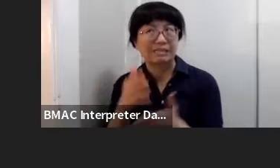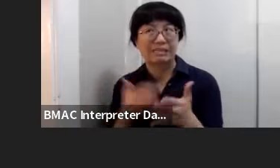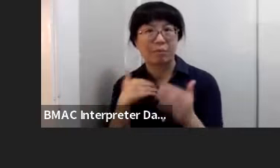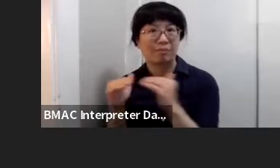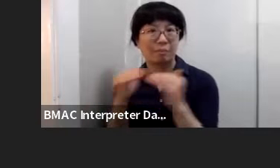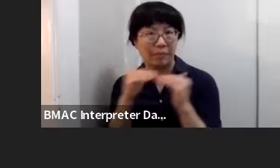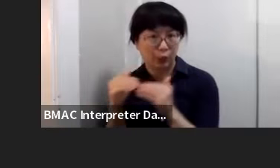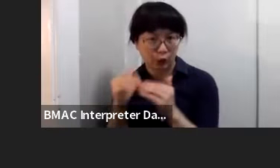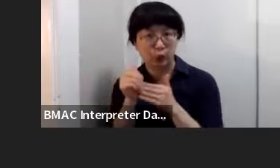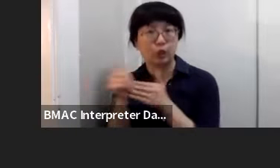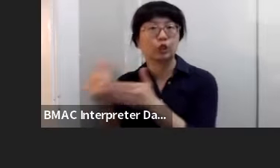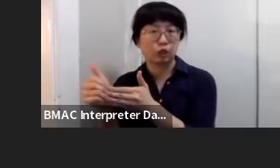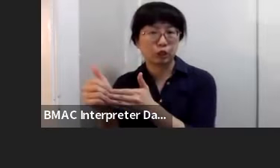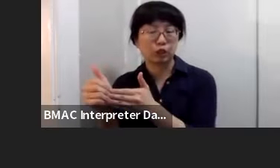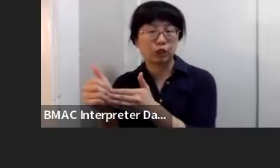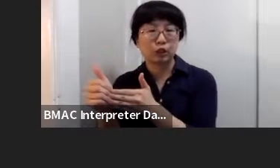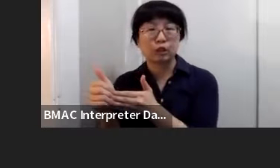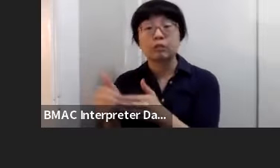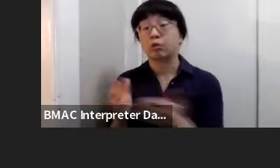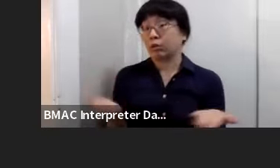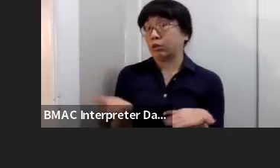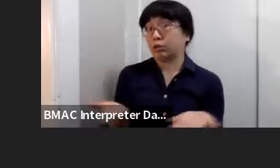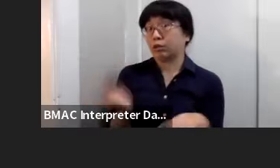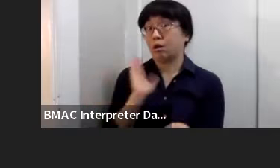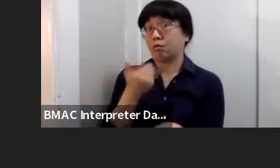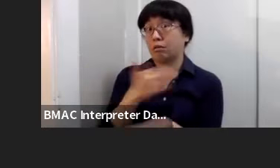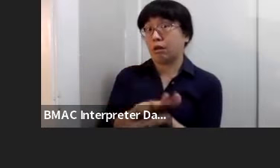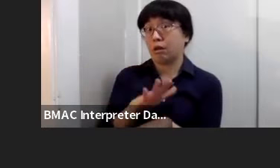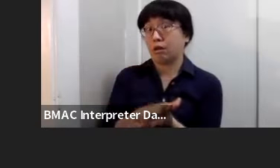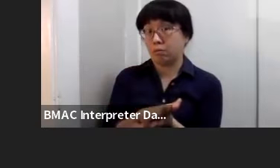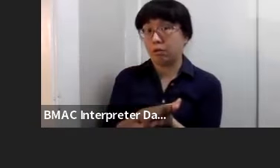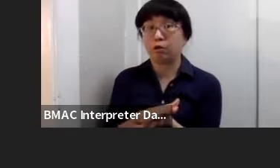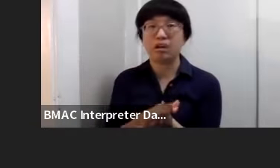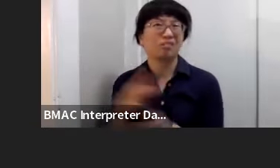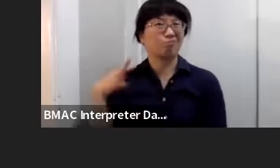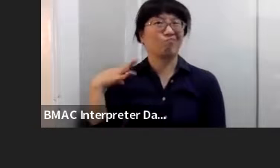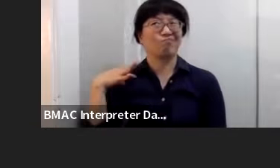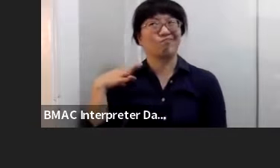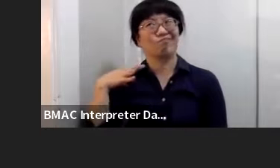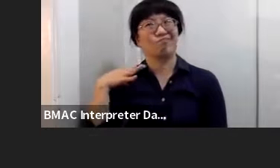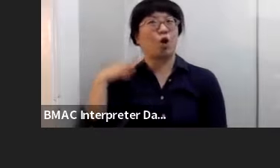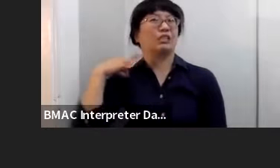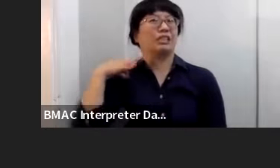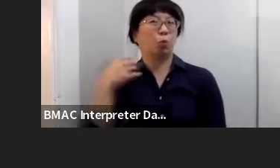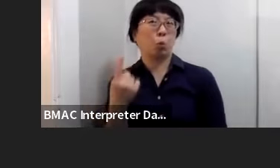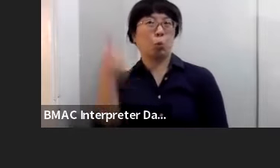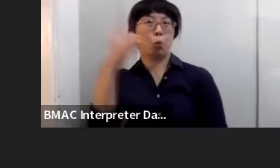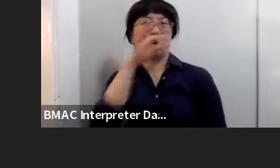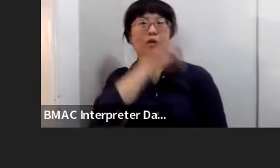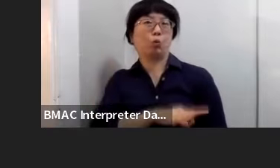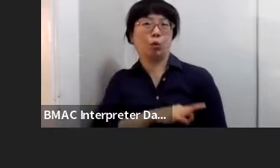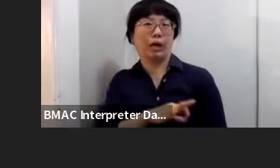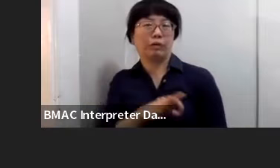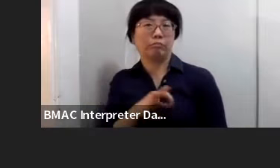already succeeded in the course. On our campus, the sessions are provided as a voluntary one-unit credit-no-credit